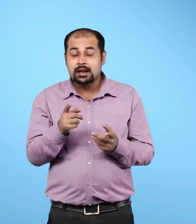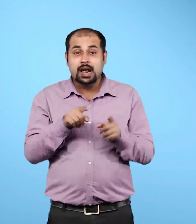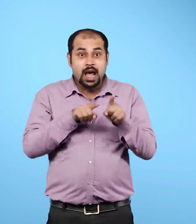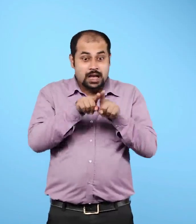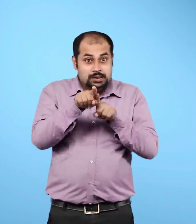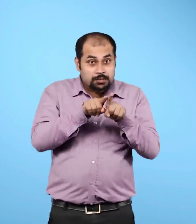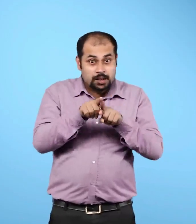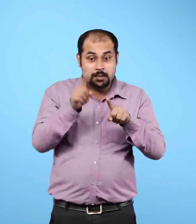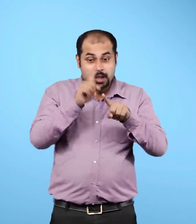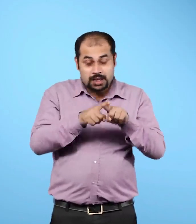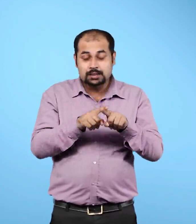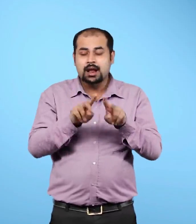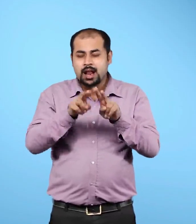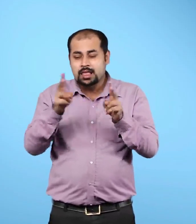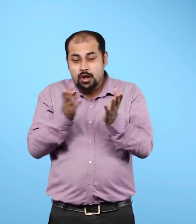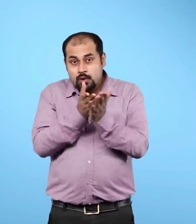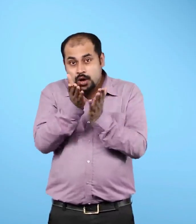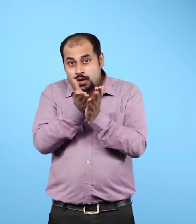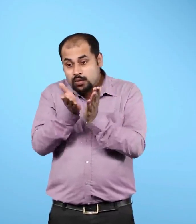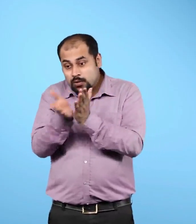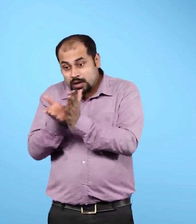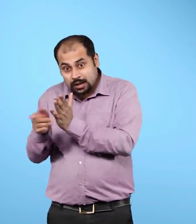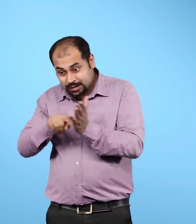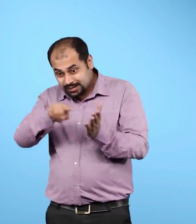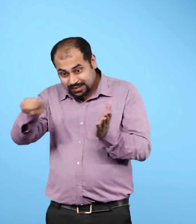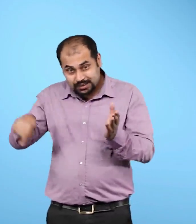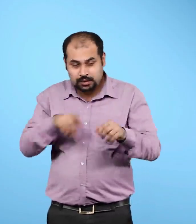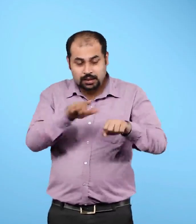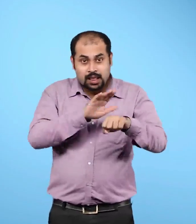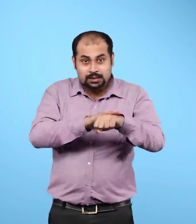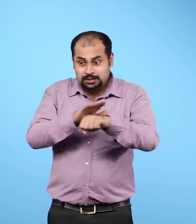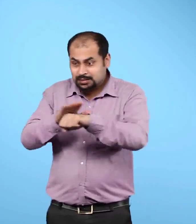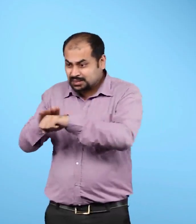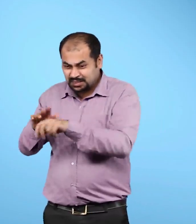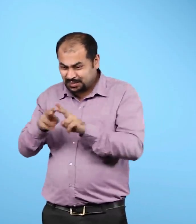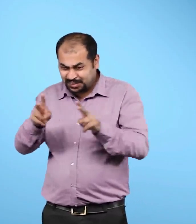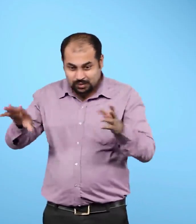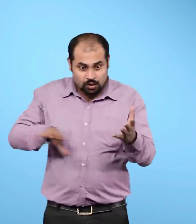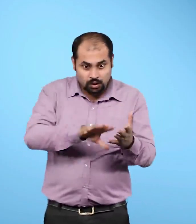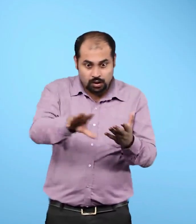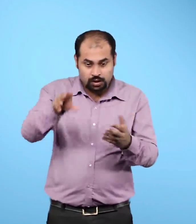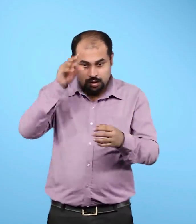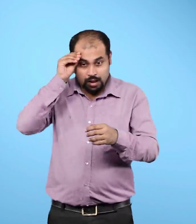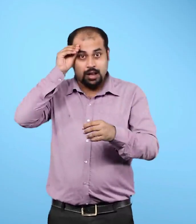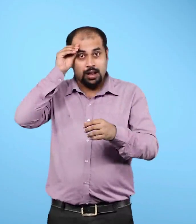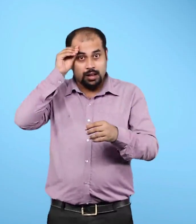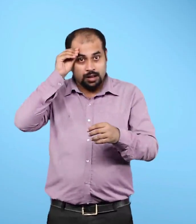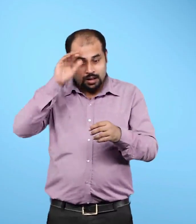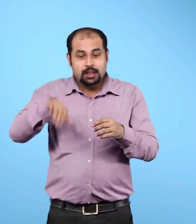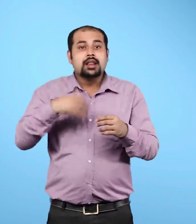children's conceptual understanding of these operations. For this, it is important to give them many word